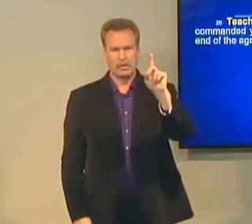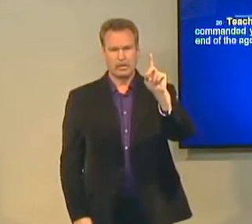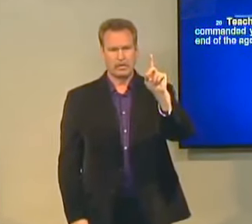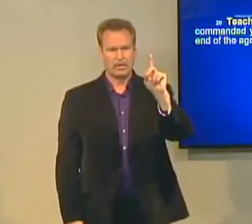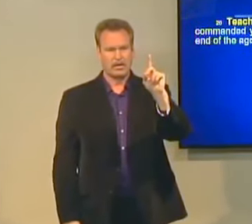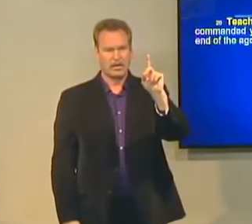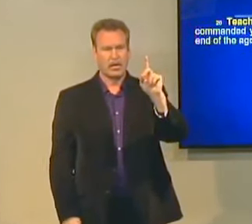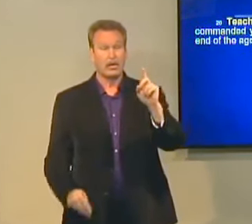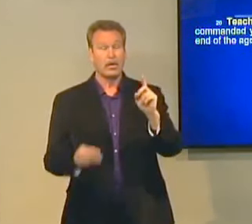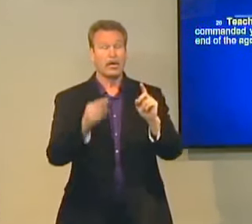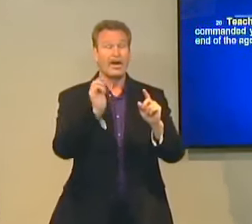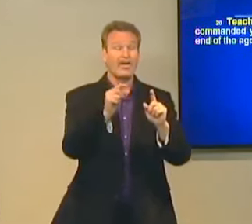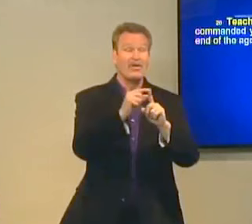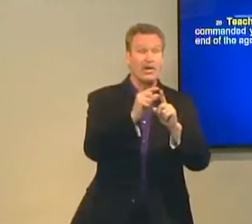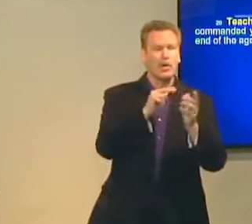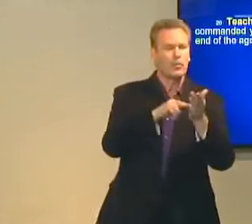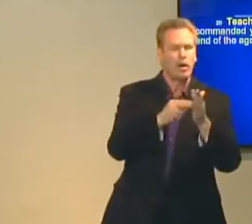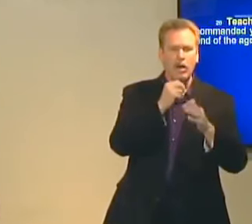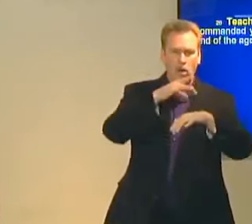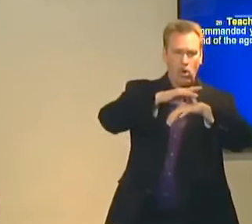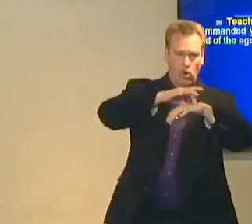in the King James it says I am with you to the end of the world